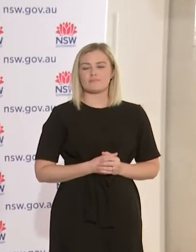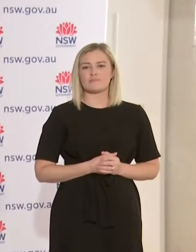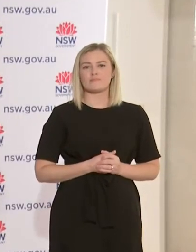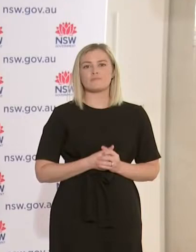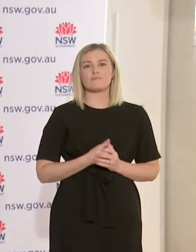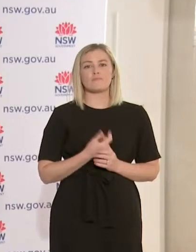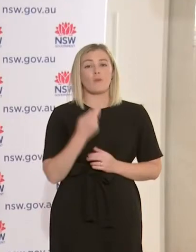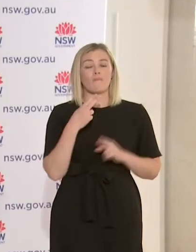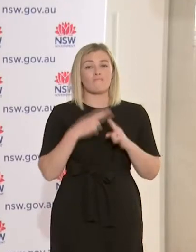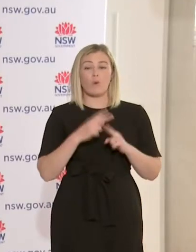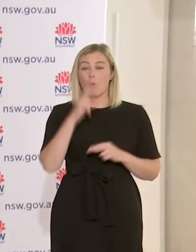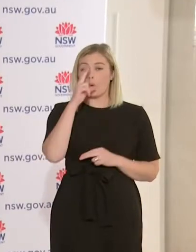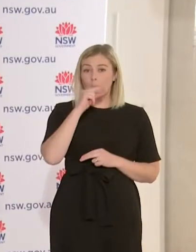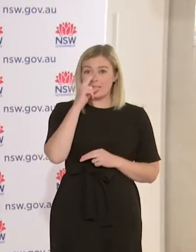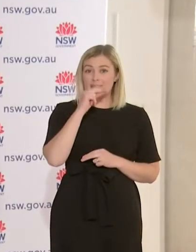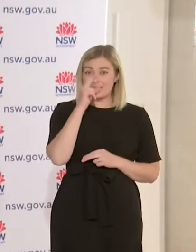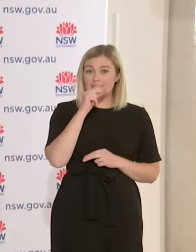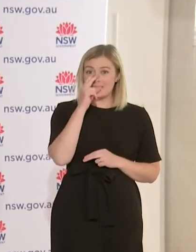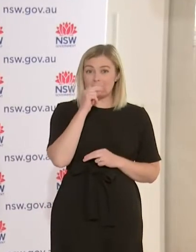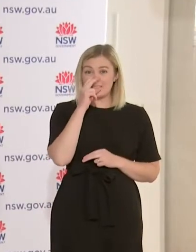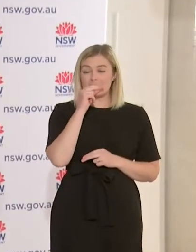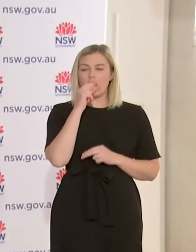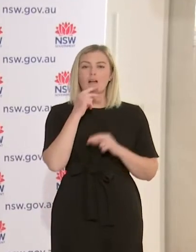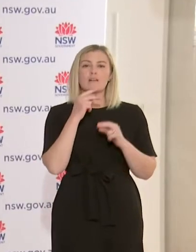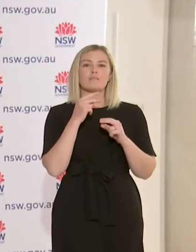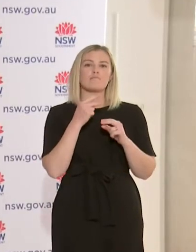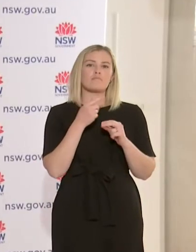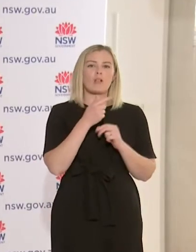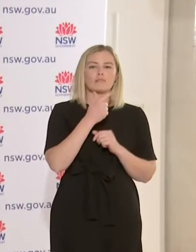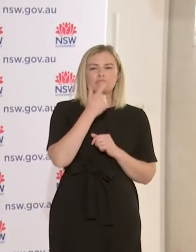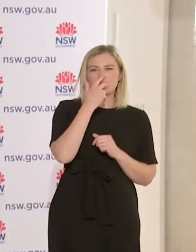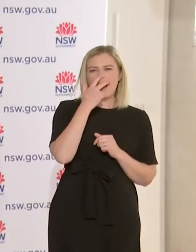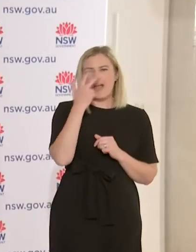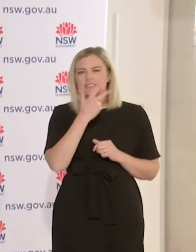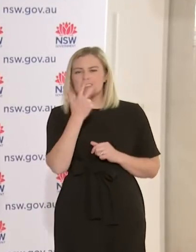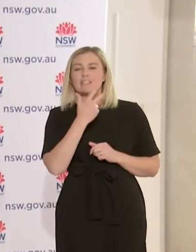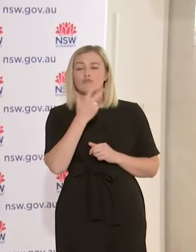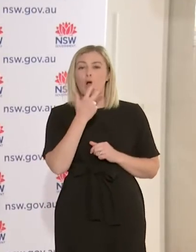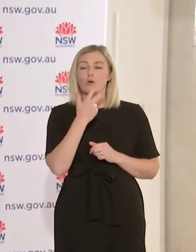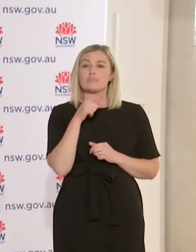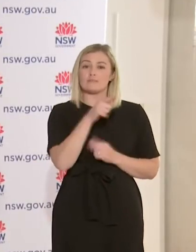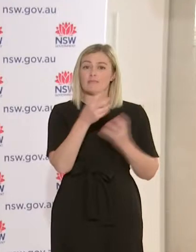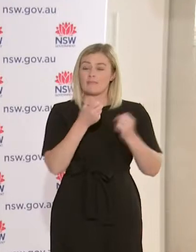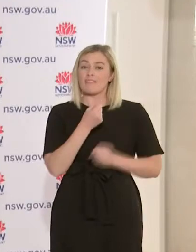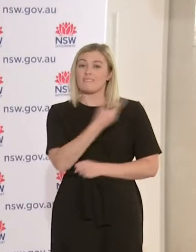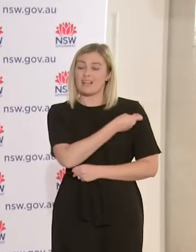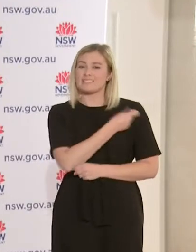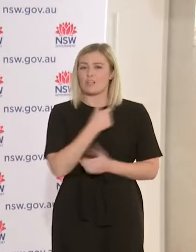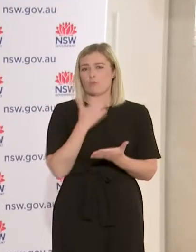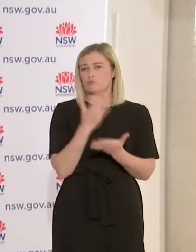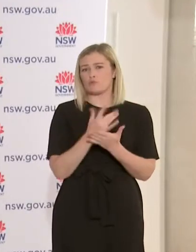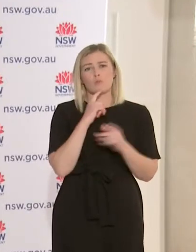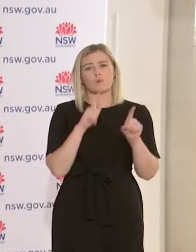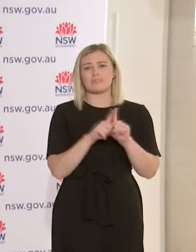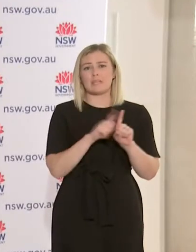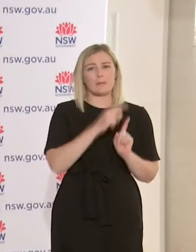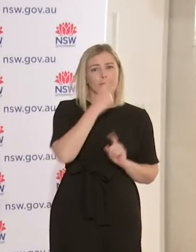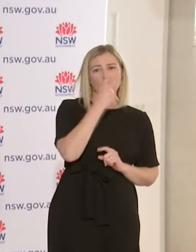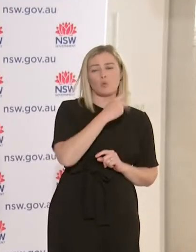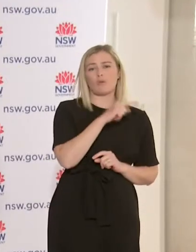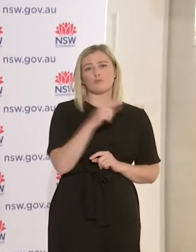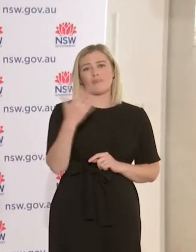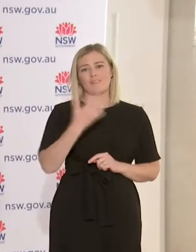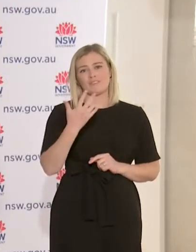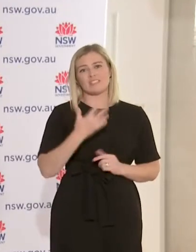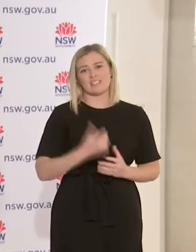adolescents, they will embrace vaccination for the 12 to 15-year-olds. Just asking about the modelling though. Sorry, I'm just asking about the modelling though. I